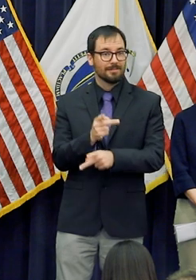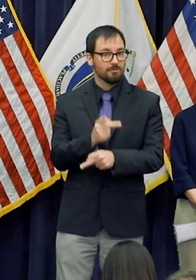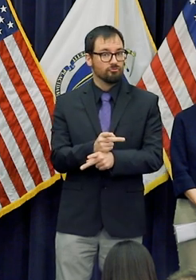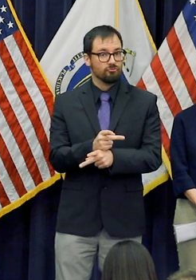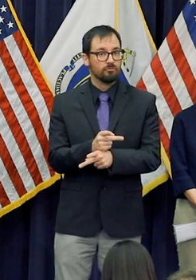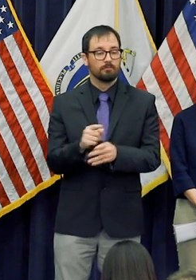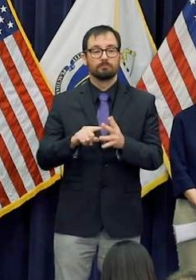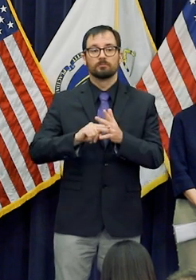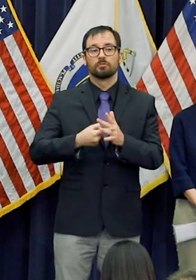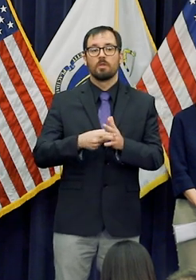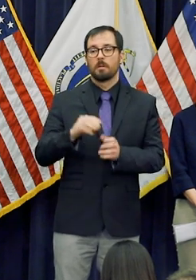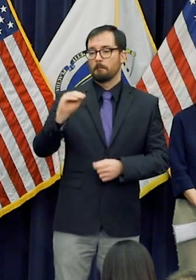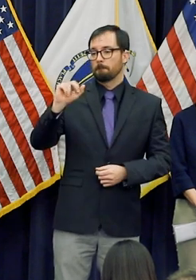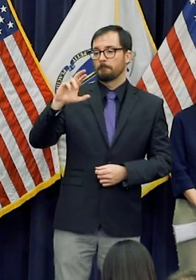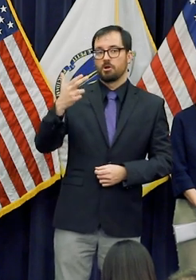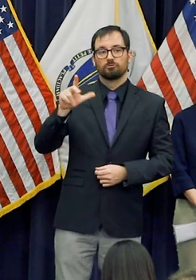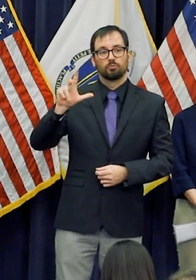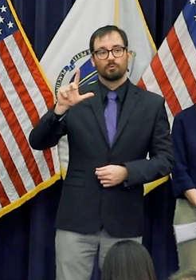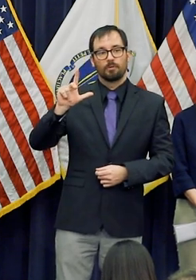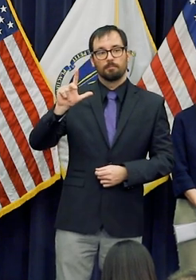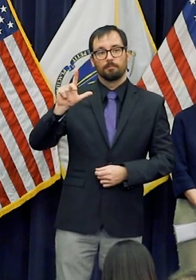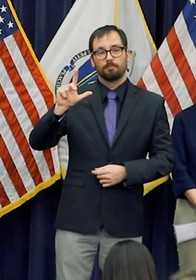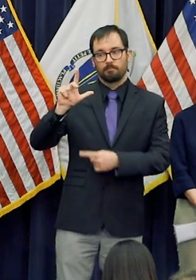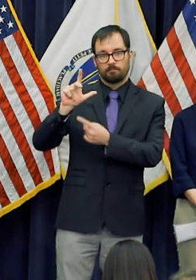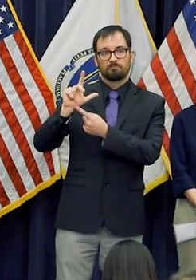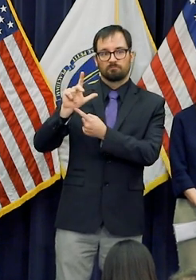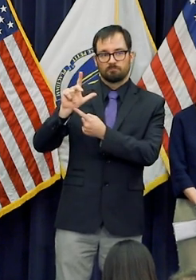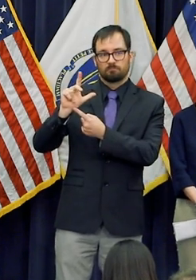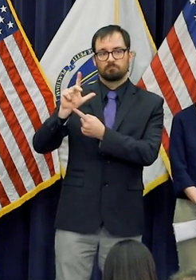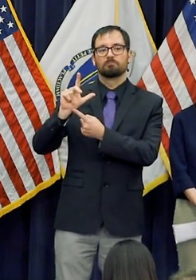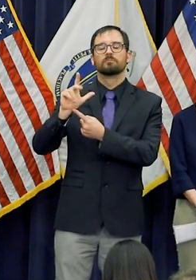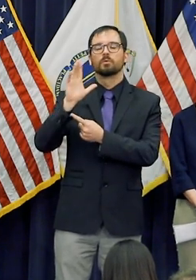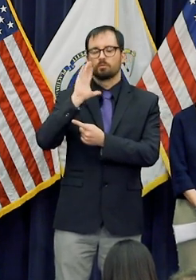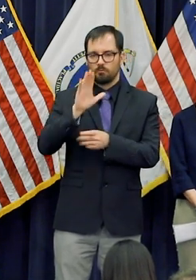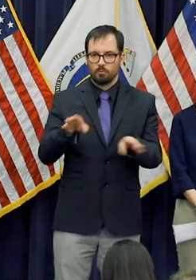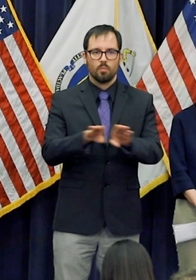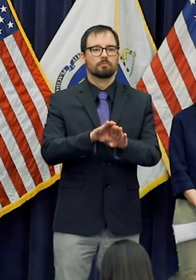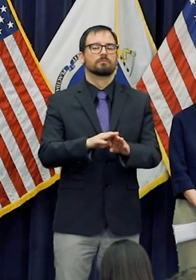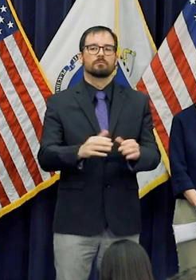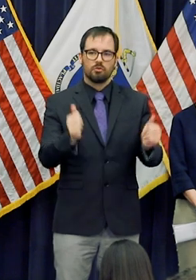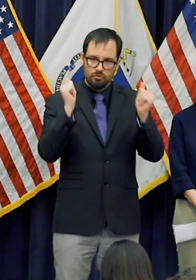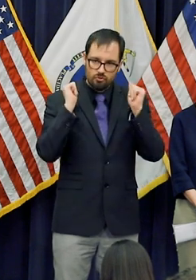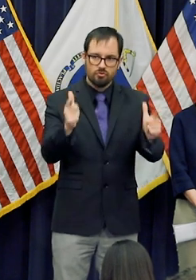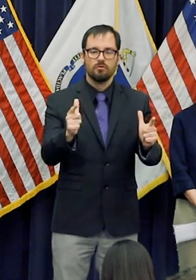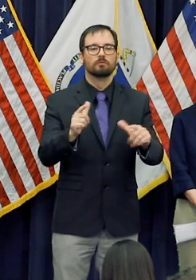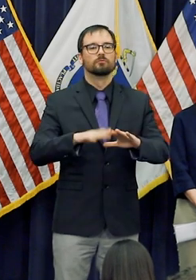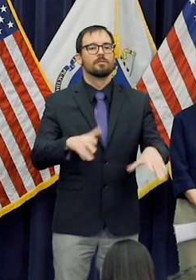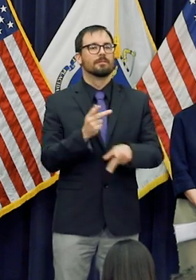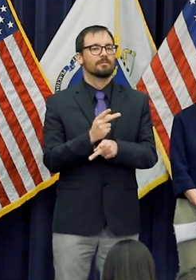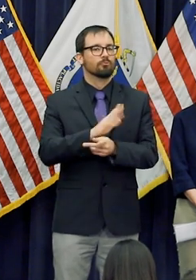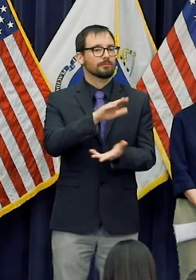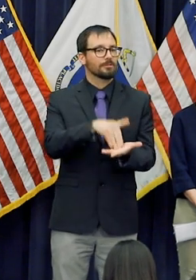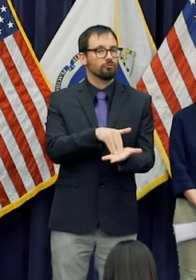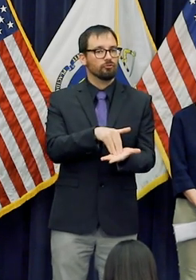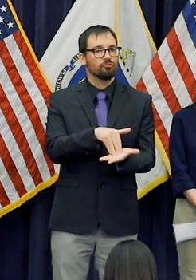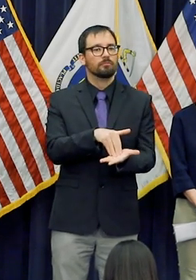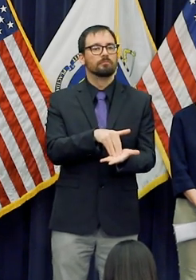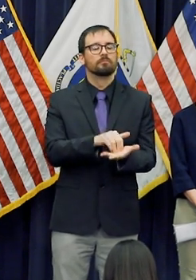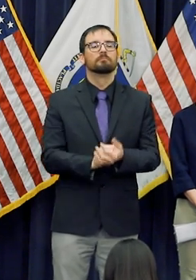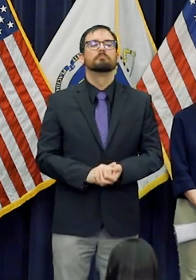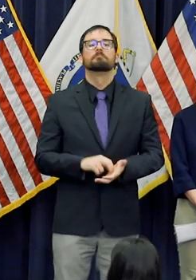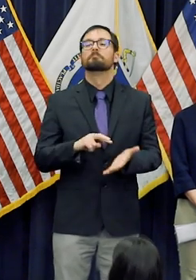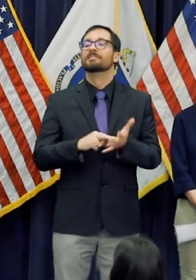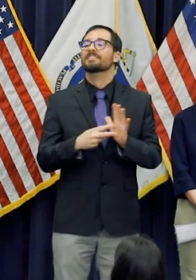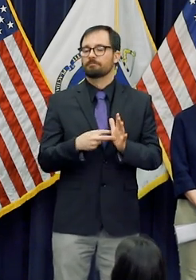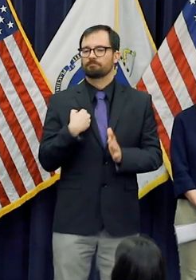childcare providers will be closed. As a result, we have issued emergency procedures to set forth a process for opening